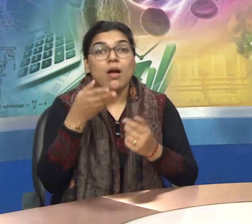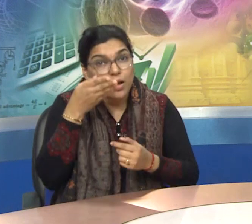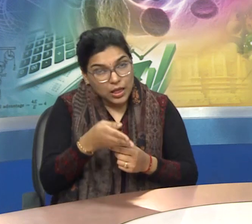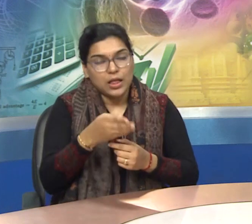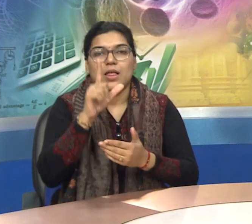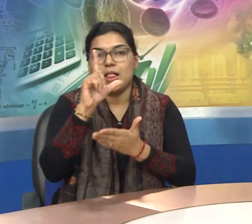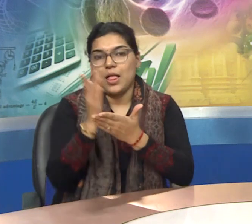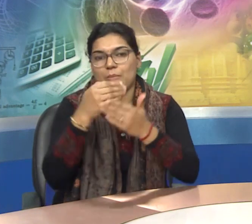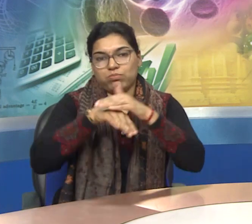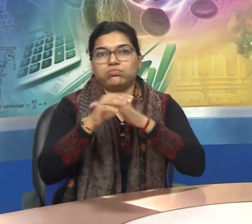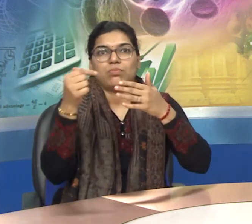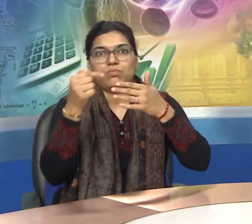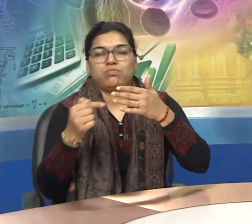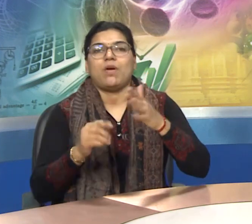our books.